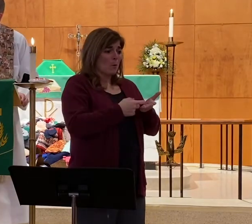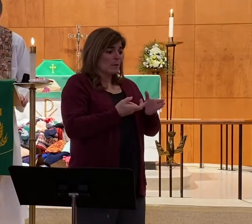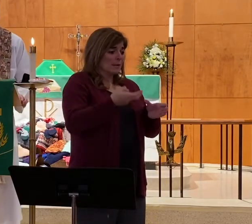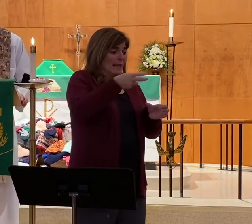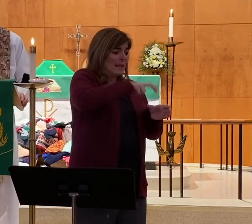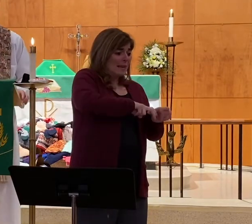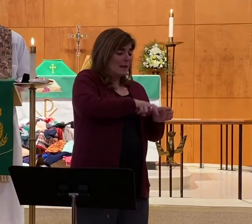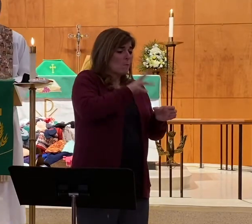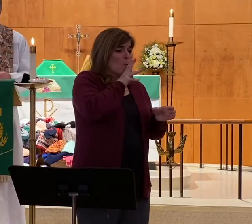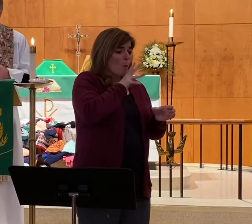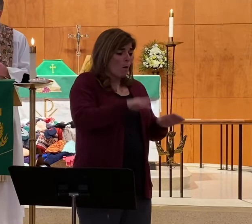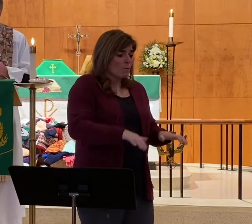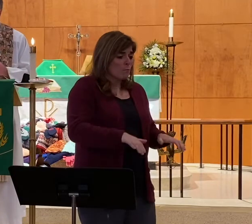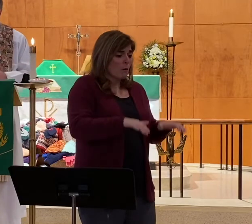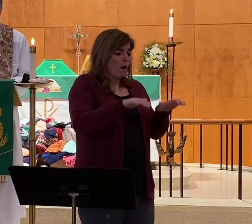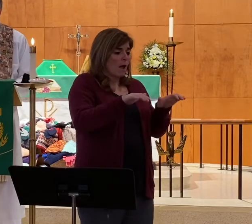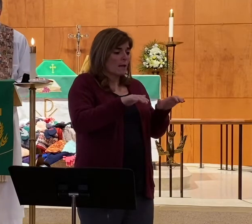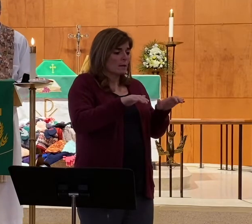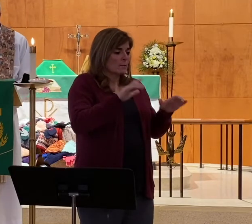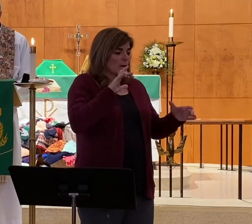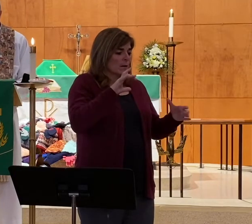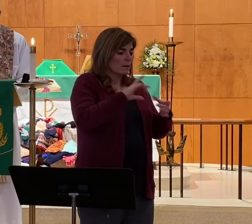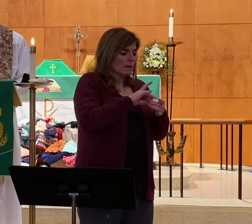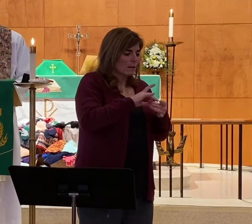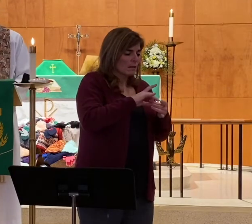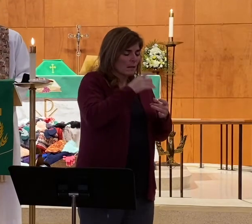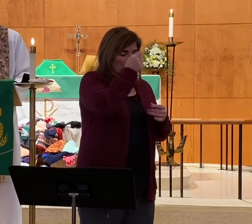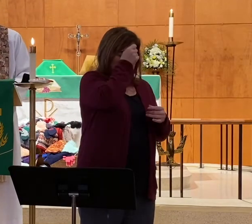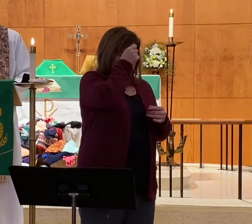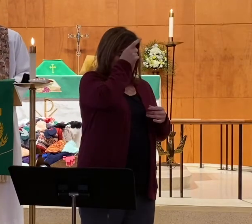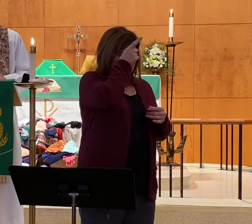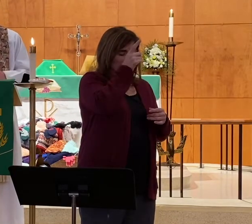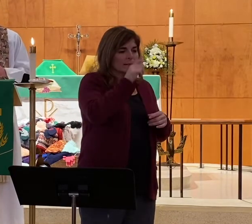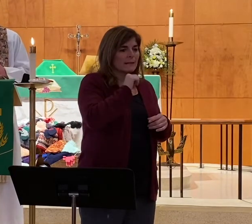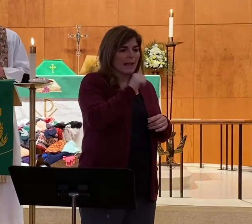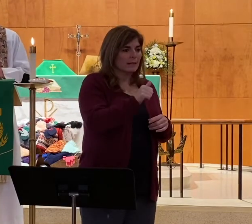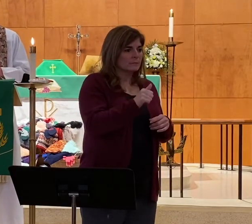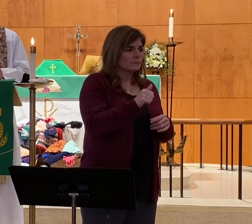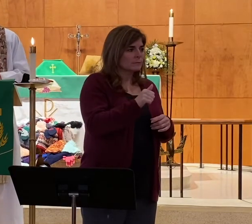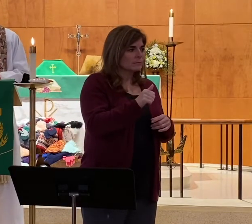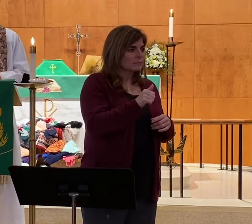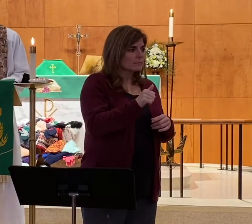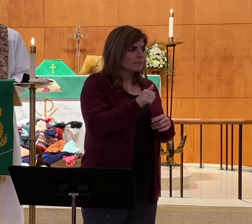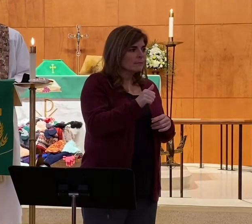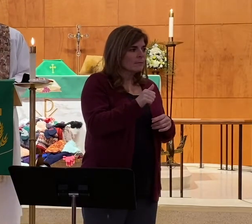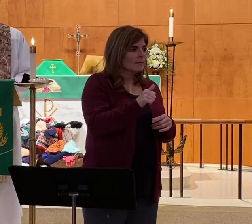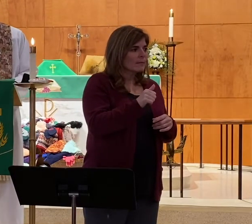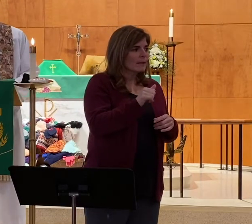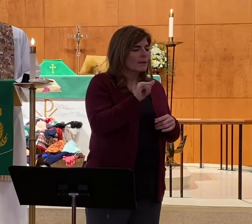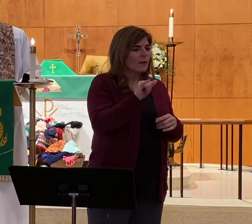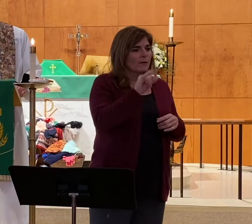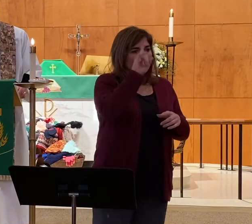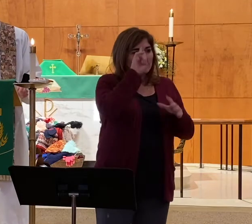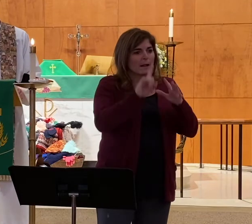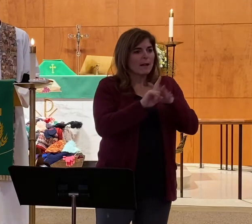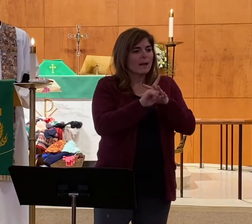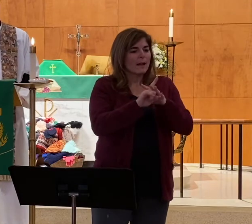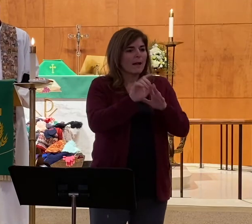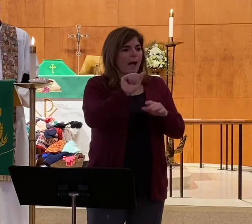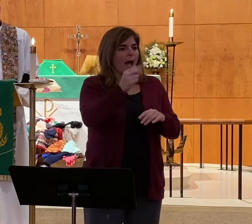its significance didn't click in his brain until that eureka moment.